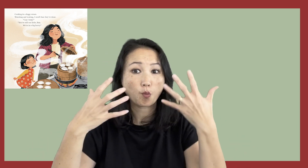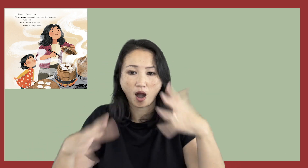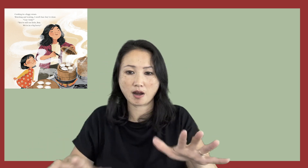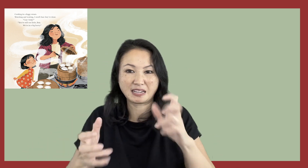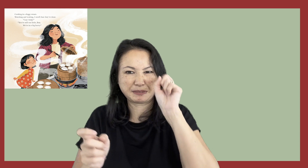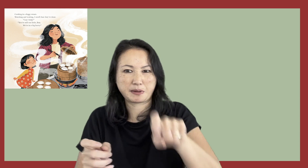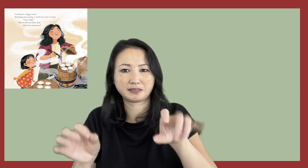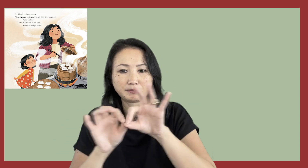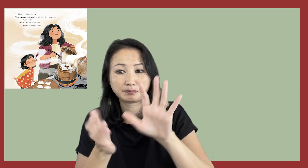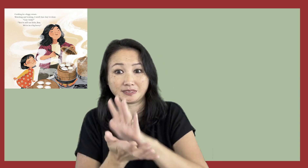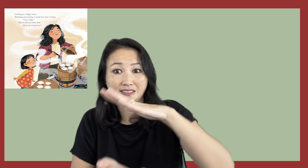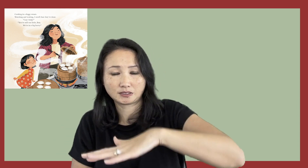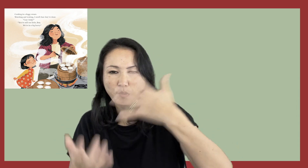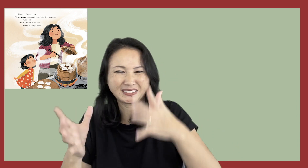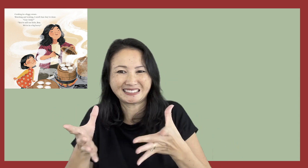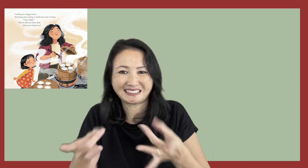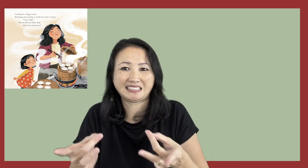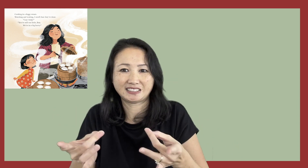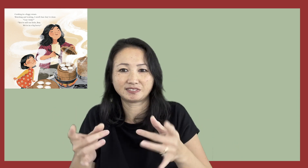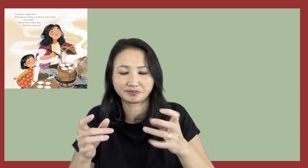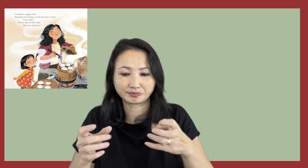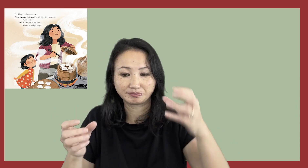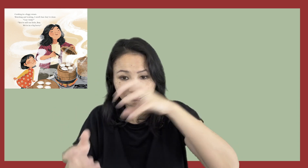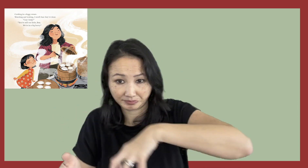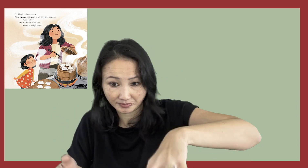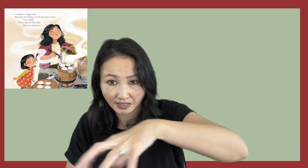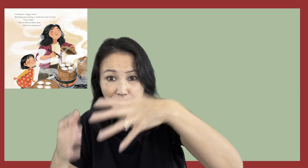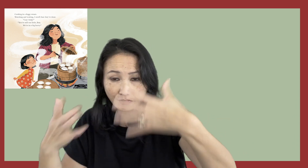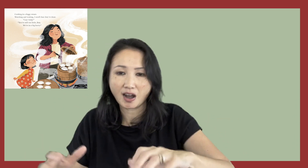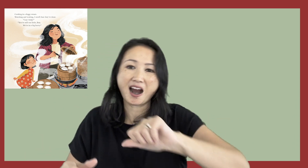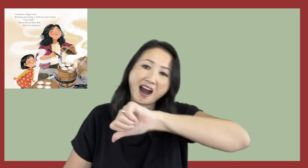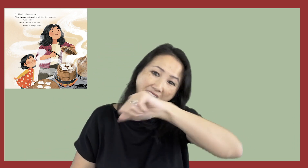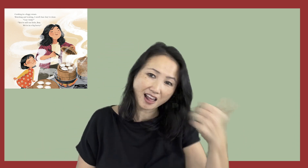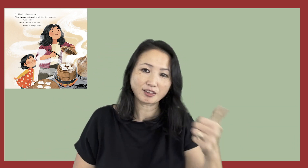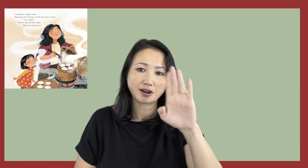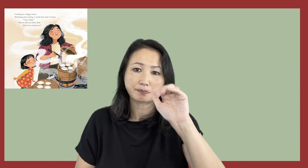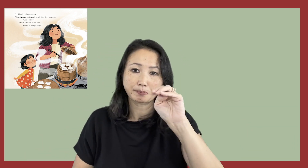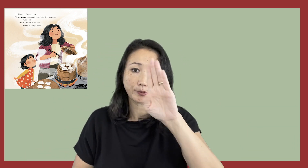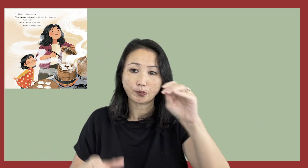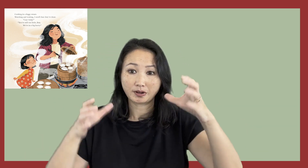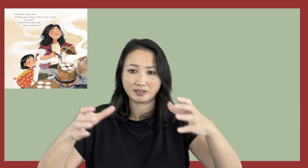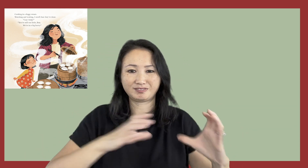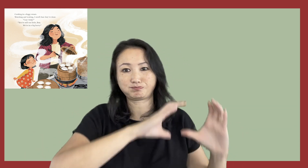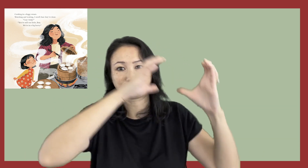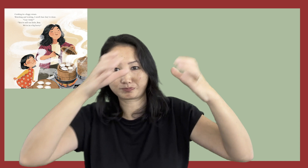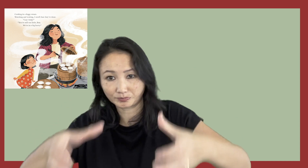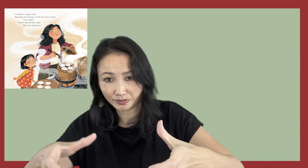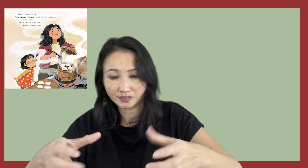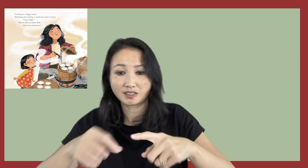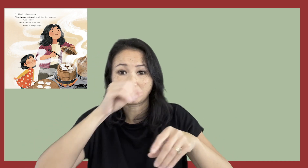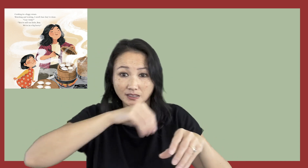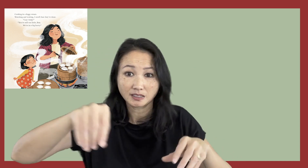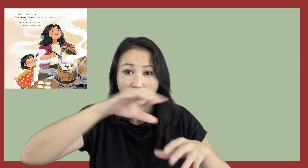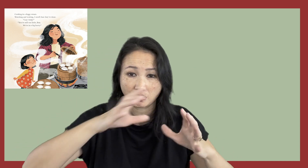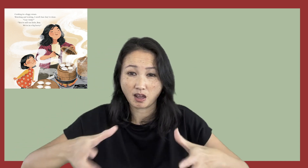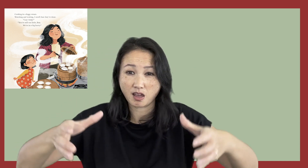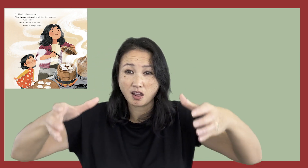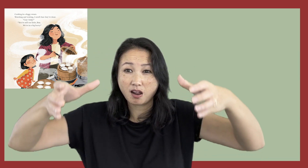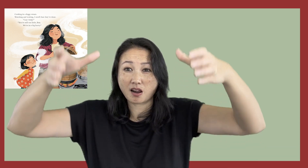a side, cooking in the foggy steam. Watching and waiting, I